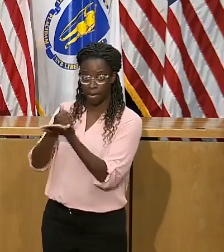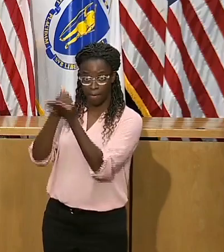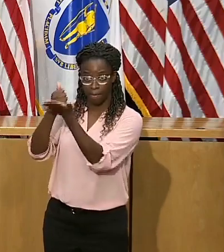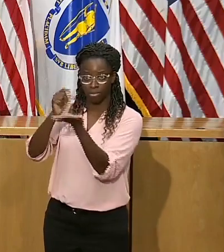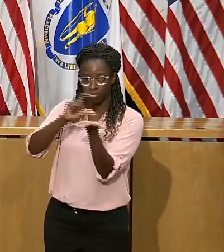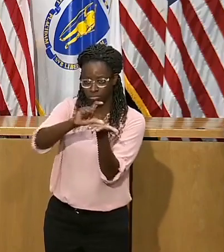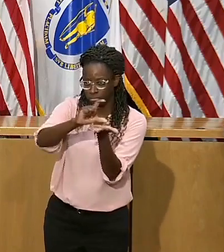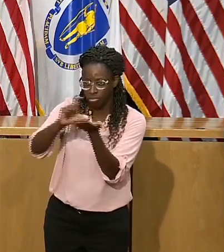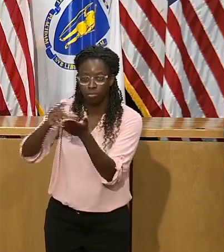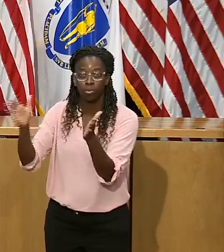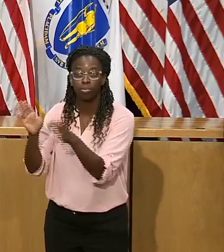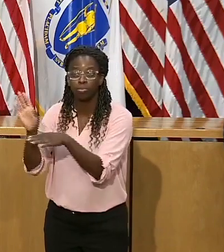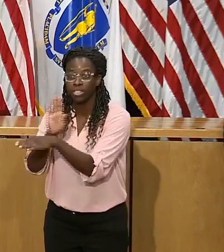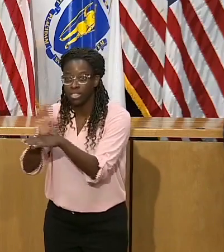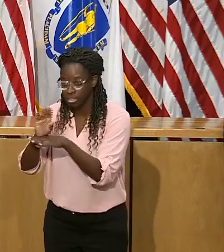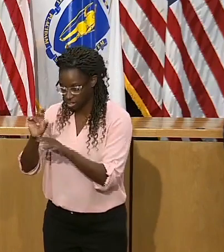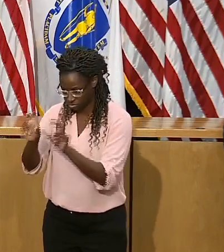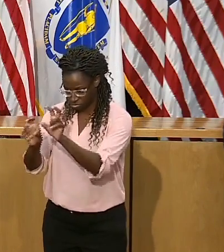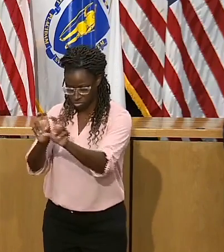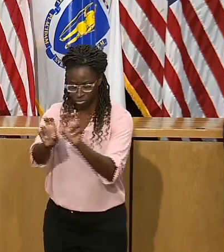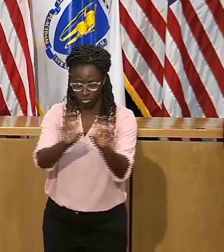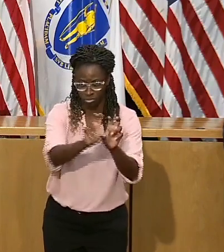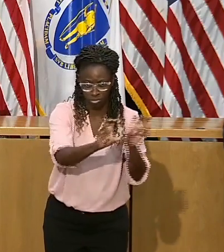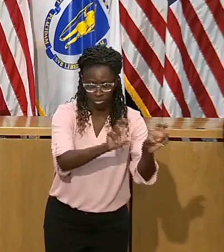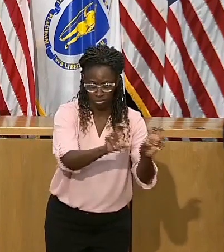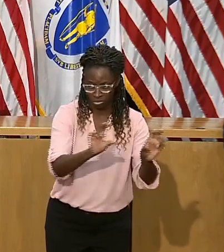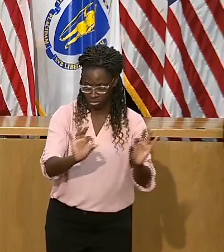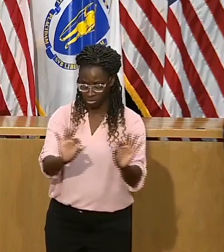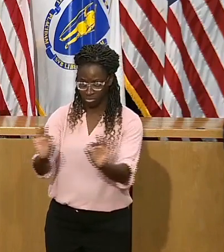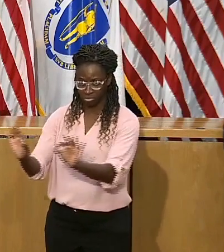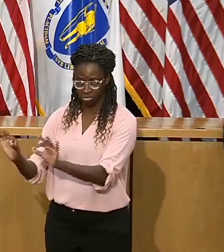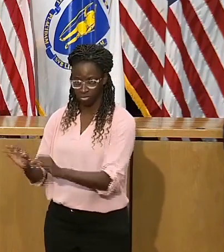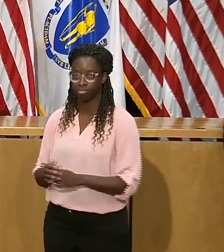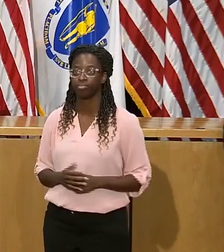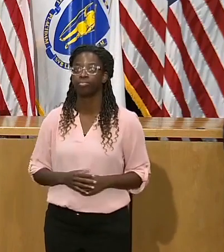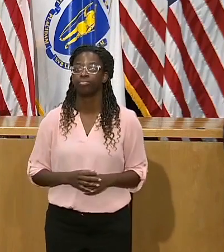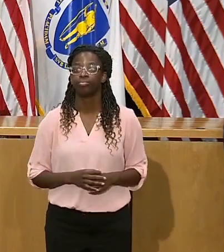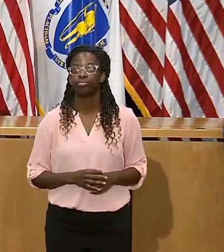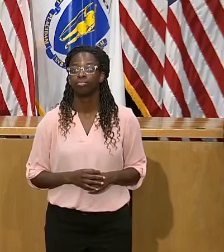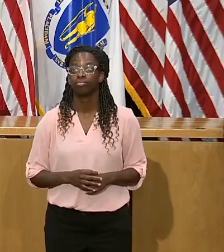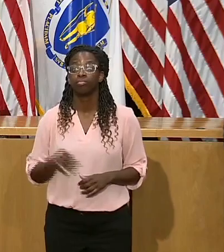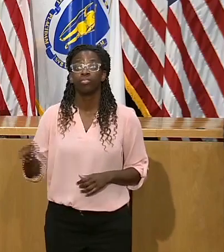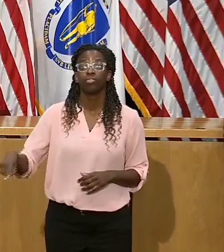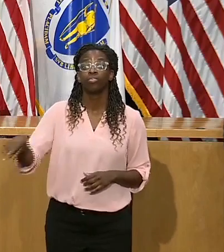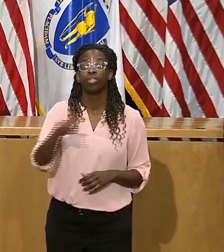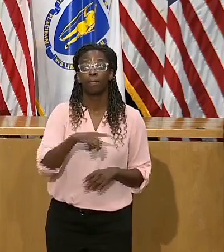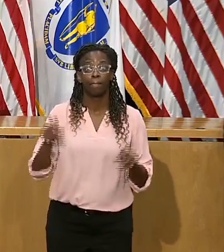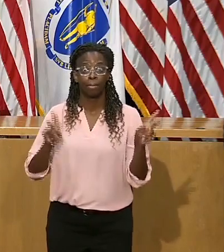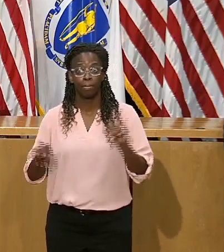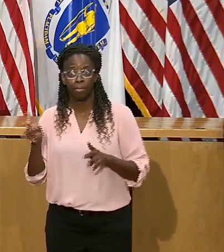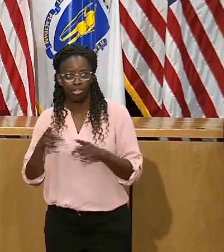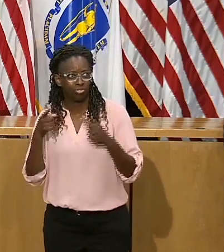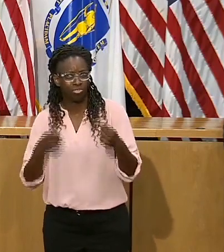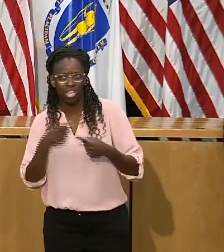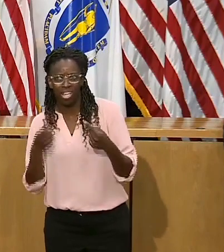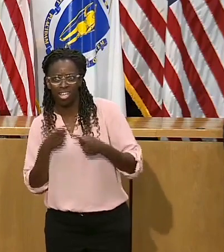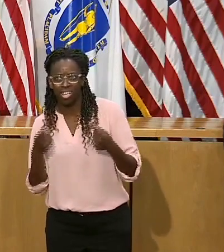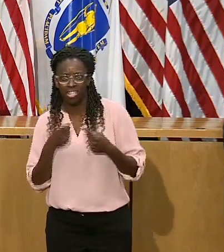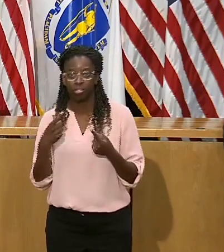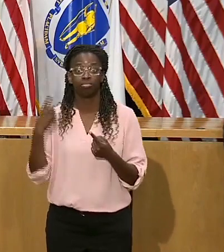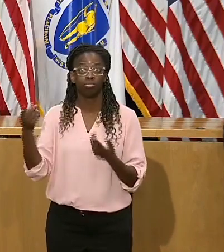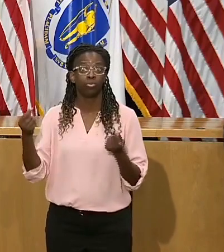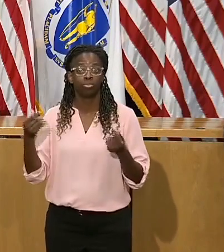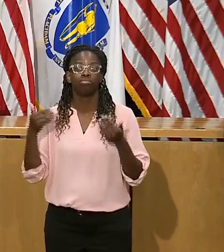grants are designed to help the state's most vulnerable businesses and their workers. Small businesses can apply now, that means